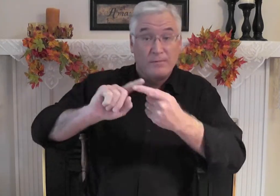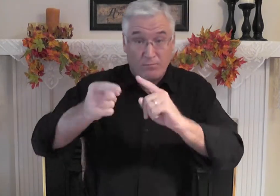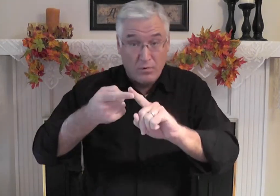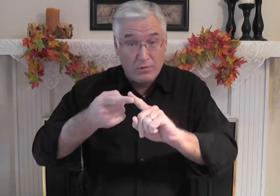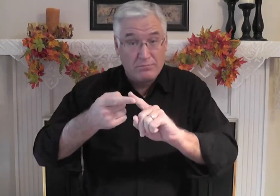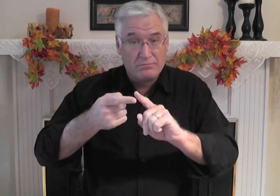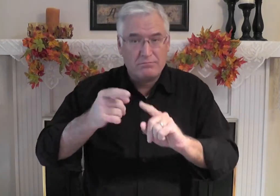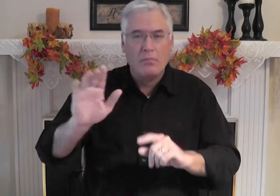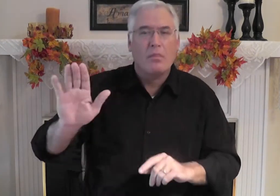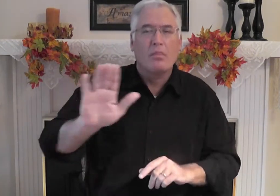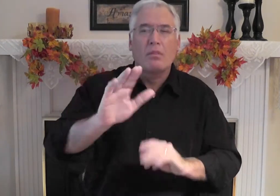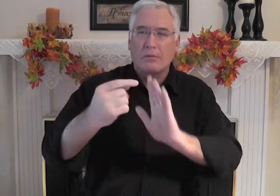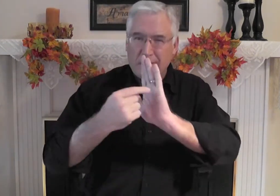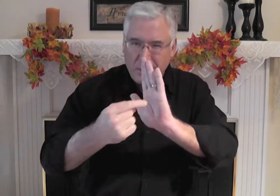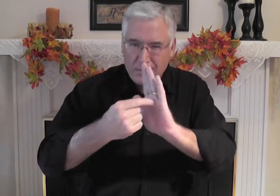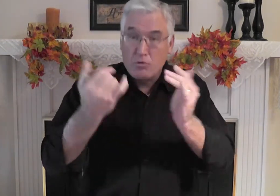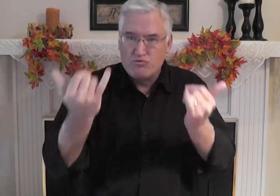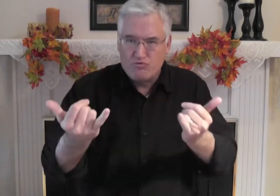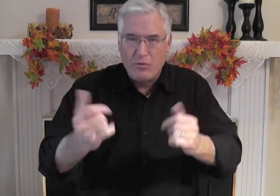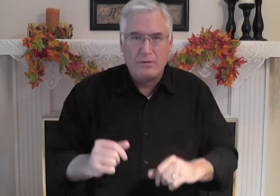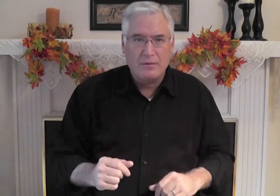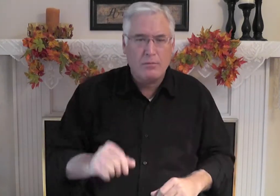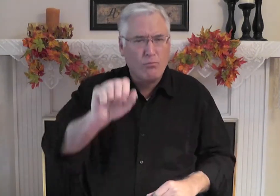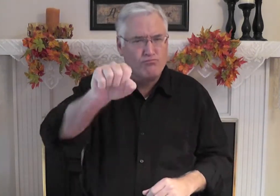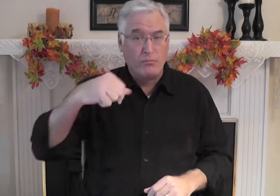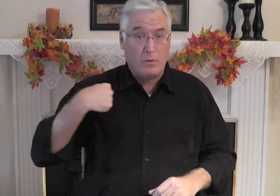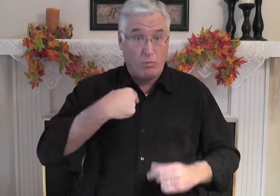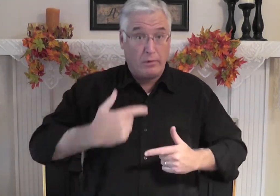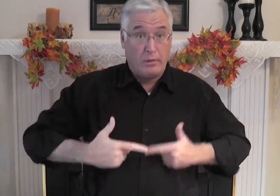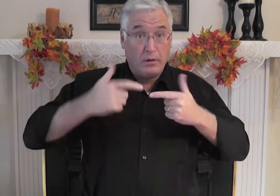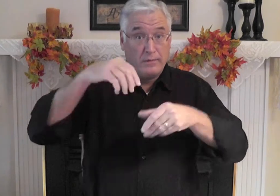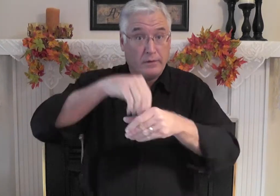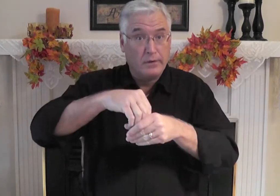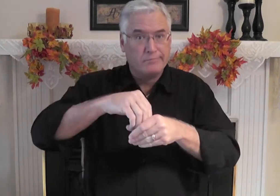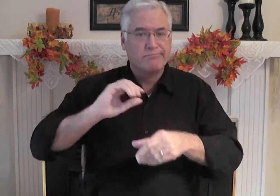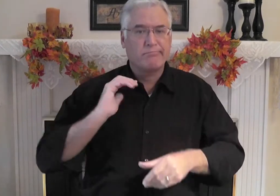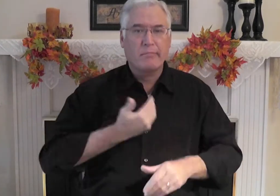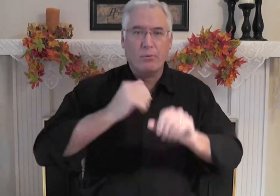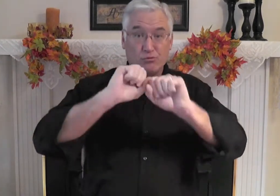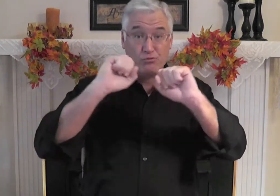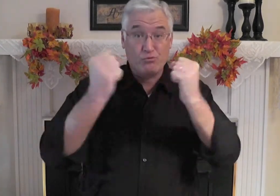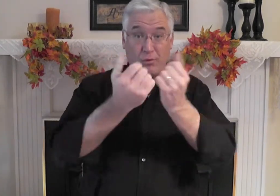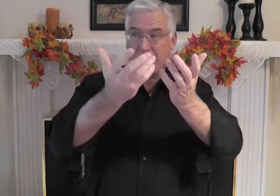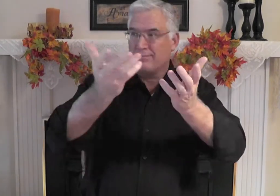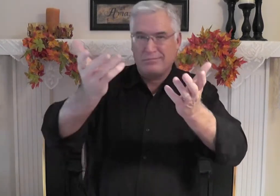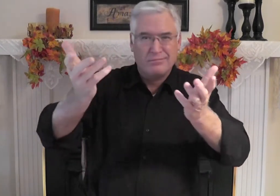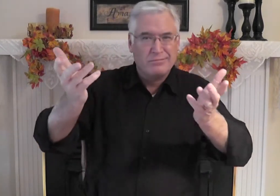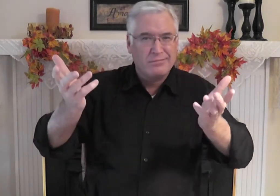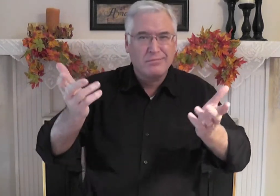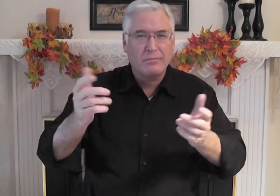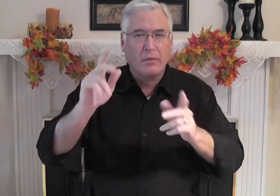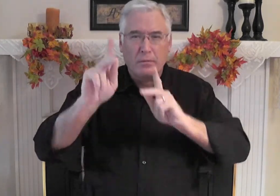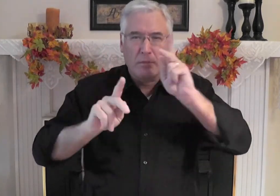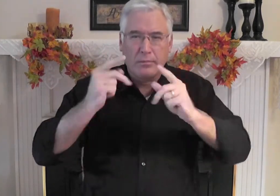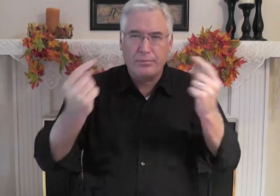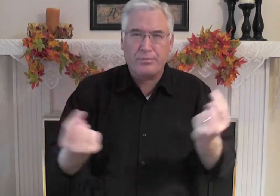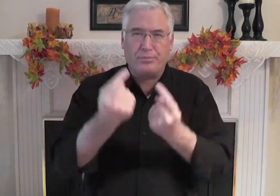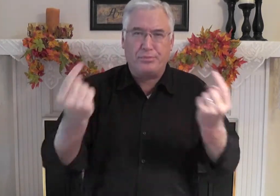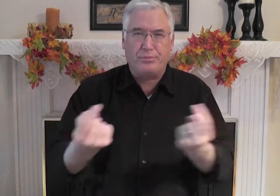Daniel and his friends' lives as an example today for our life. We live in